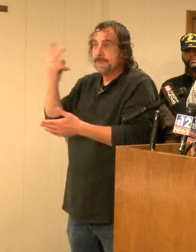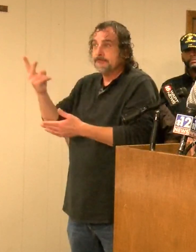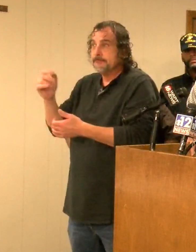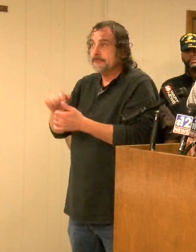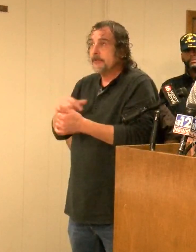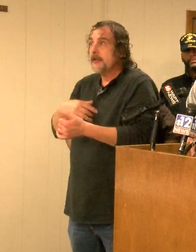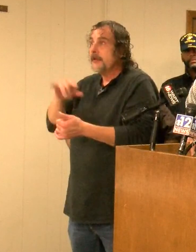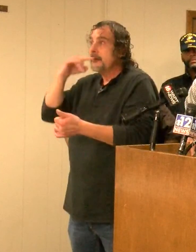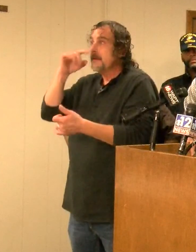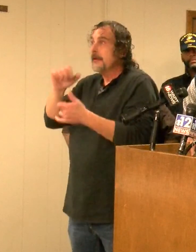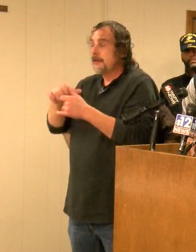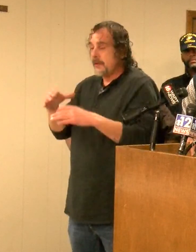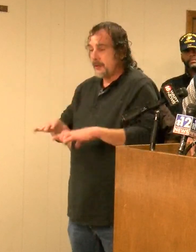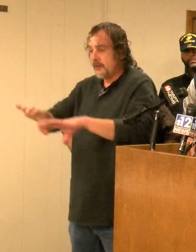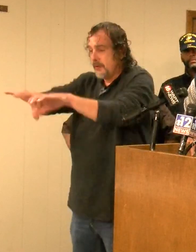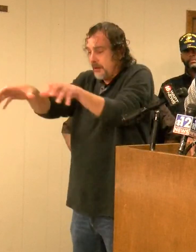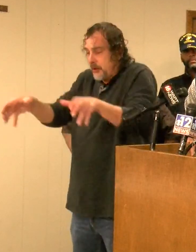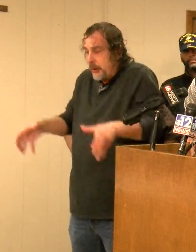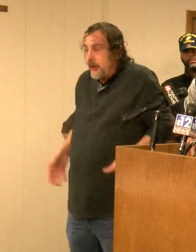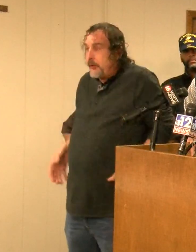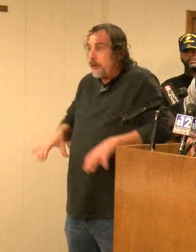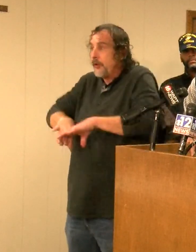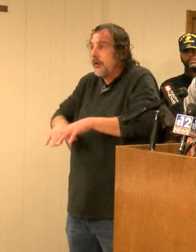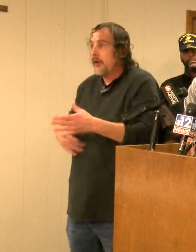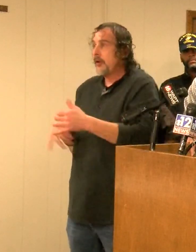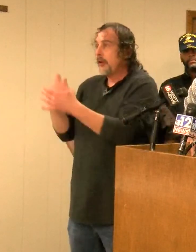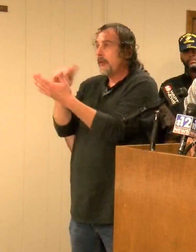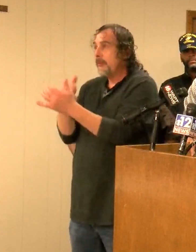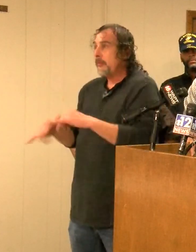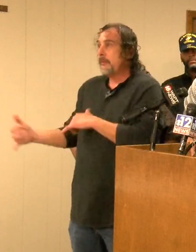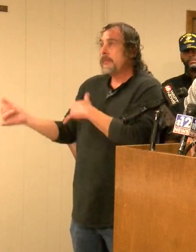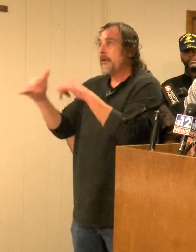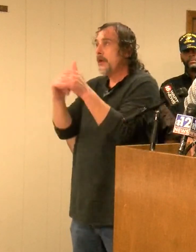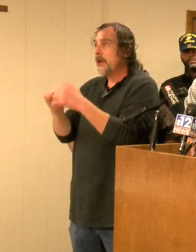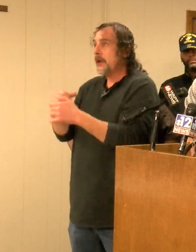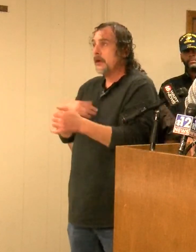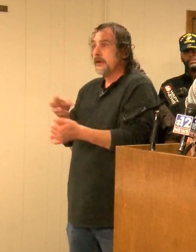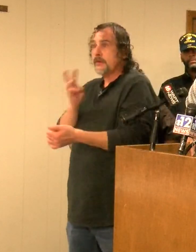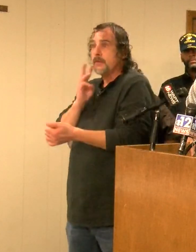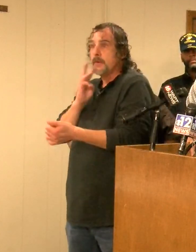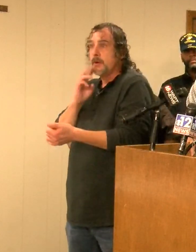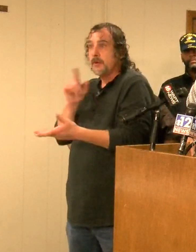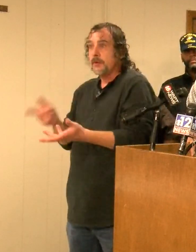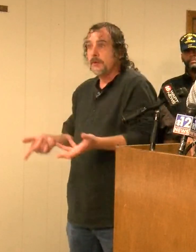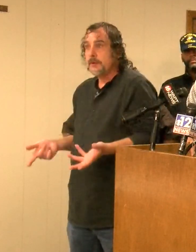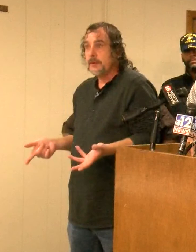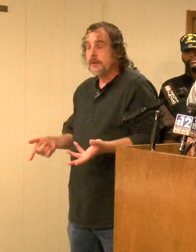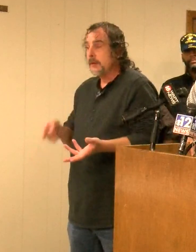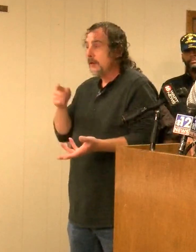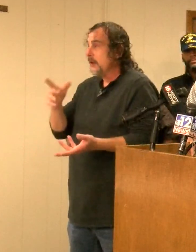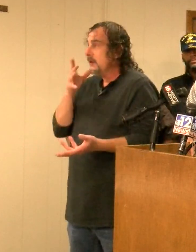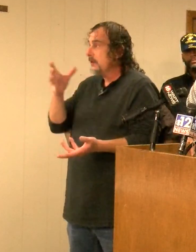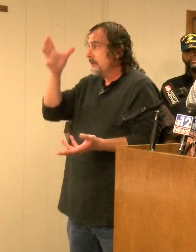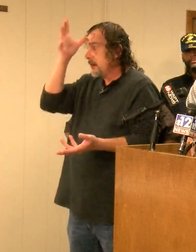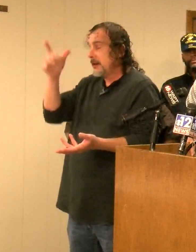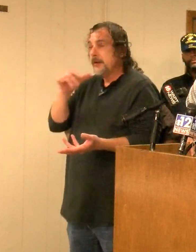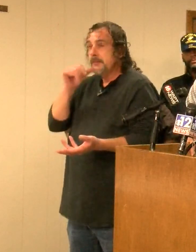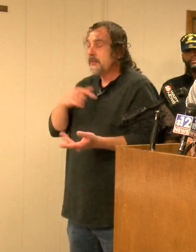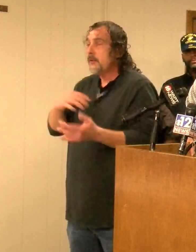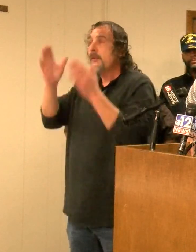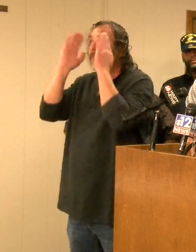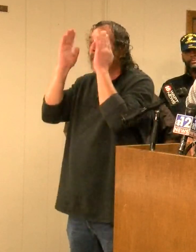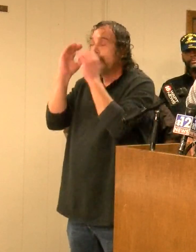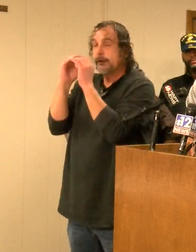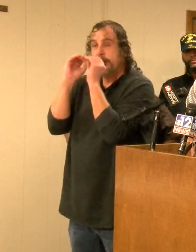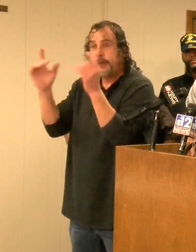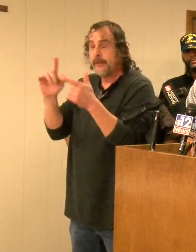kids on inner tubes playing in this backwater off of Sheffield Drive. If these parents don't hear anything out of this